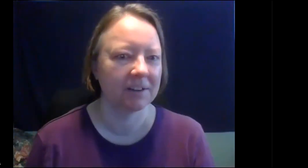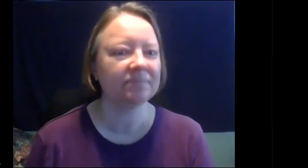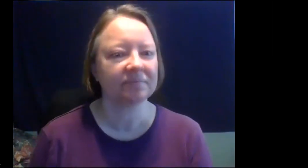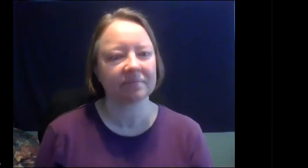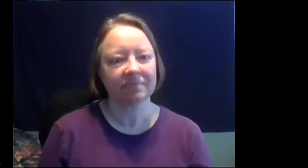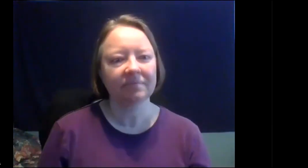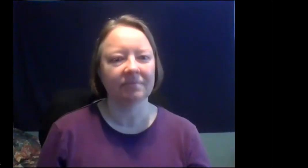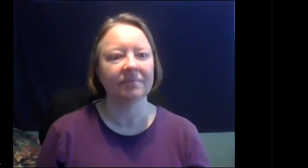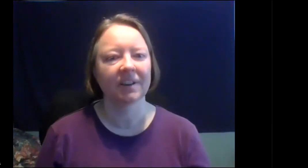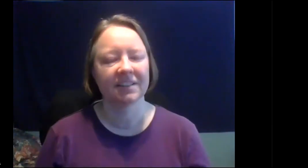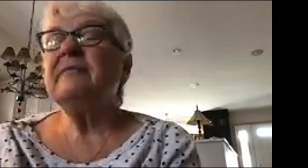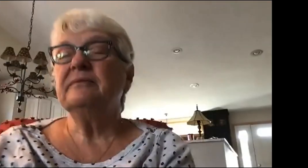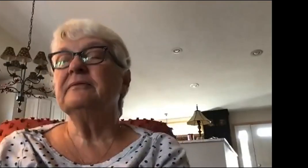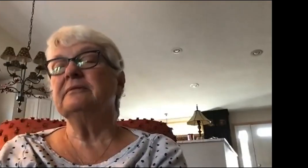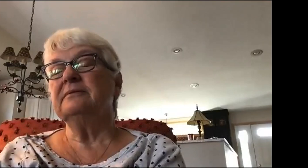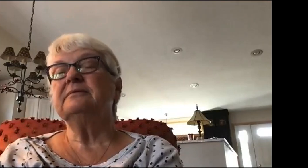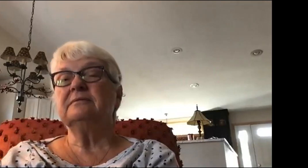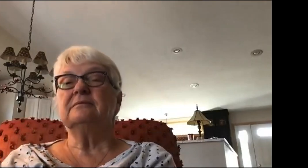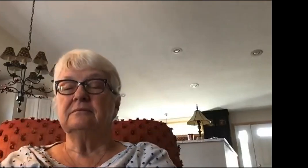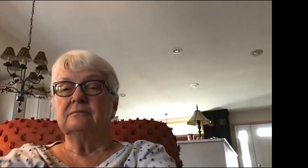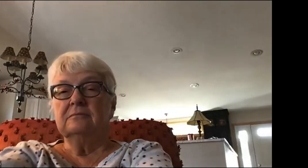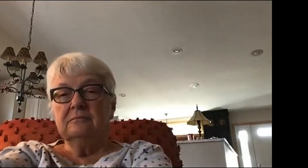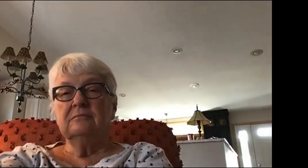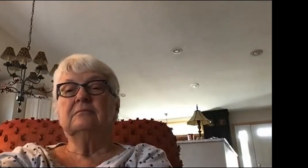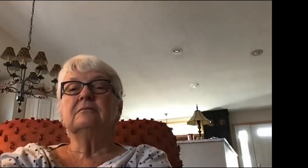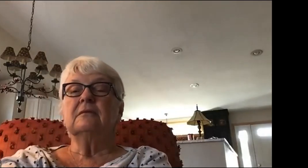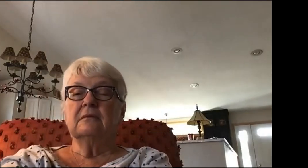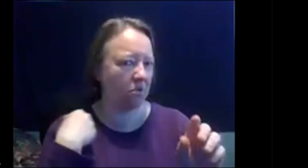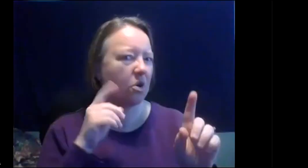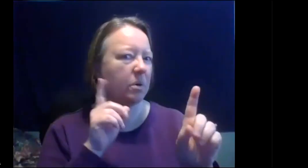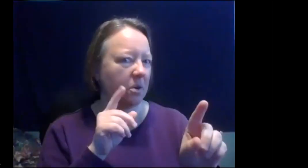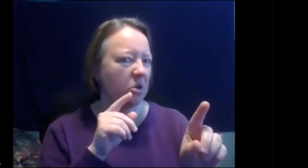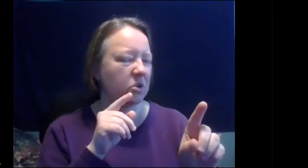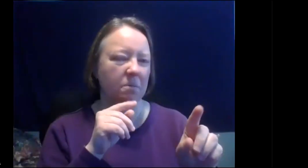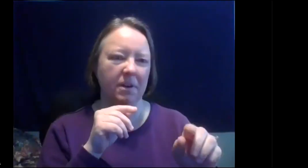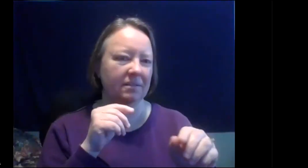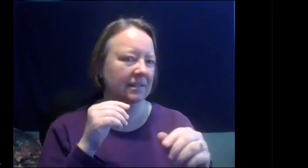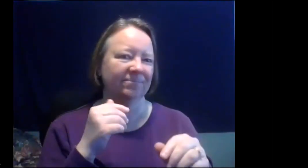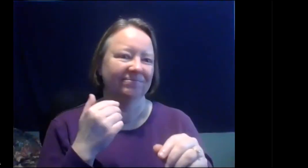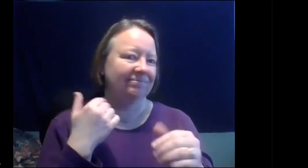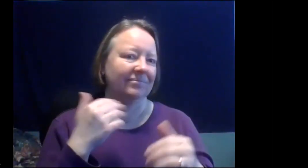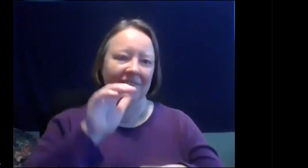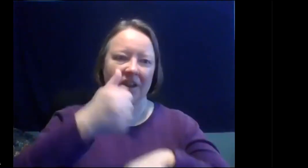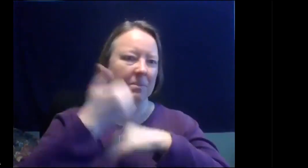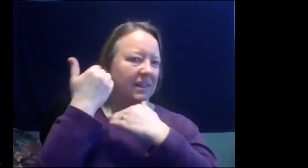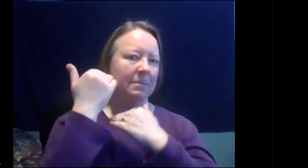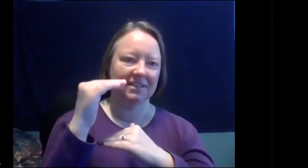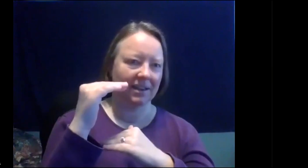probably, Okay, because I would set up the actual, you know, the restaurants, the fact that, you know, before we would go to it, but there have been limits set